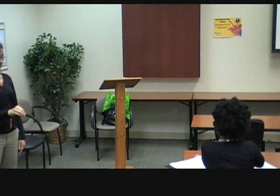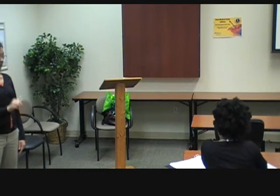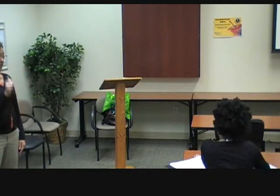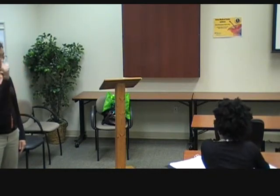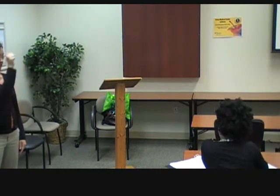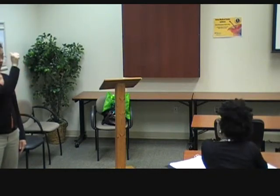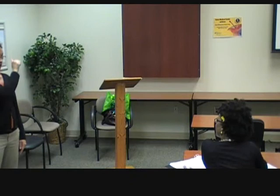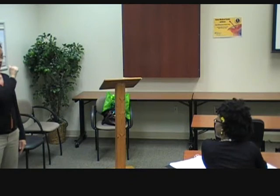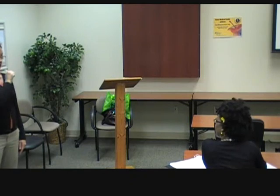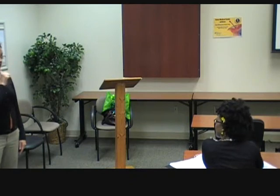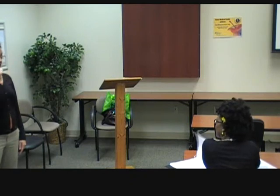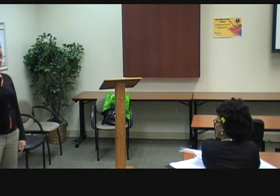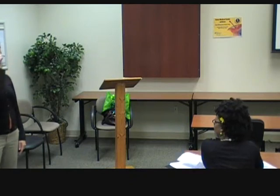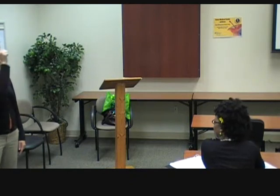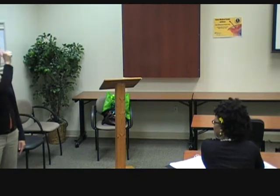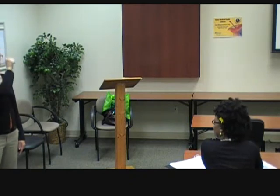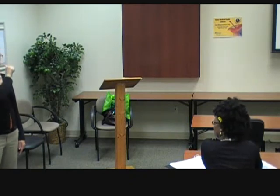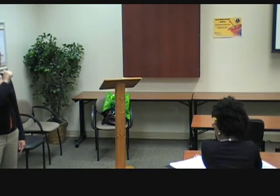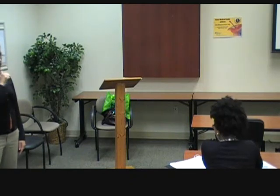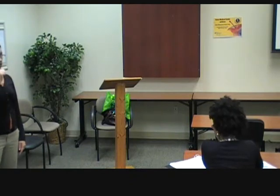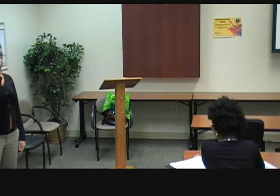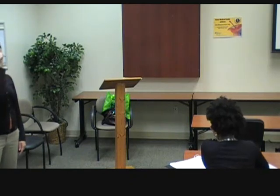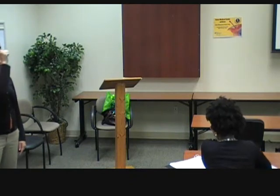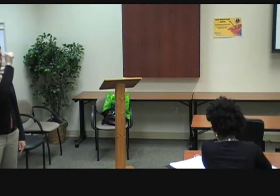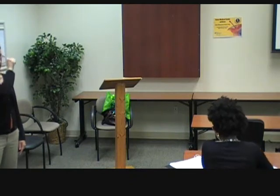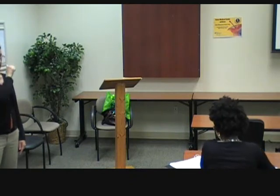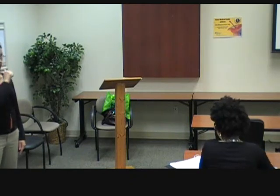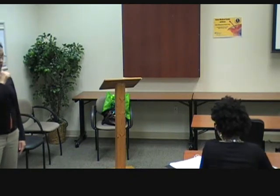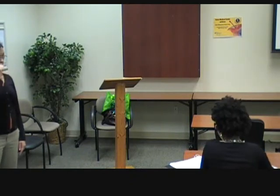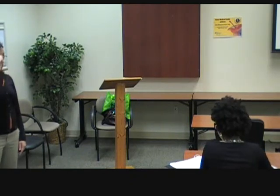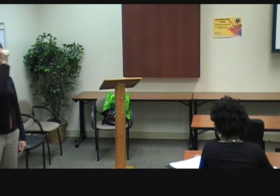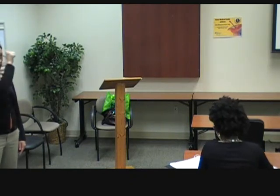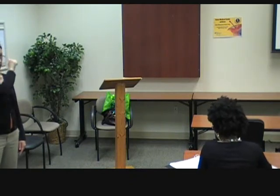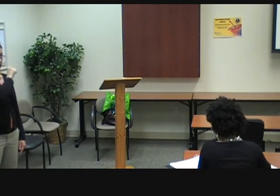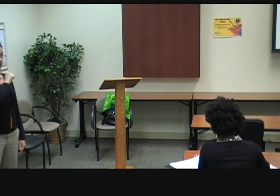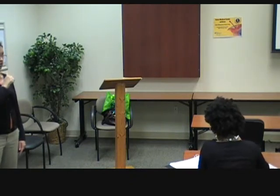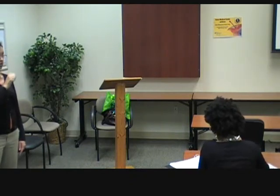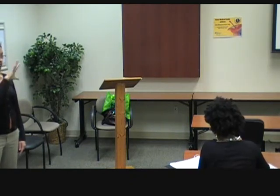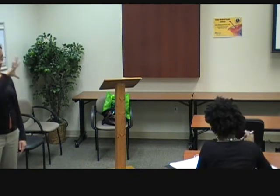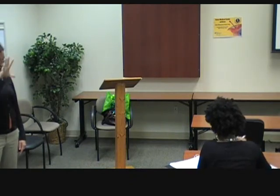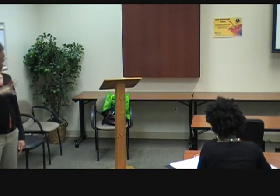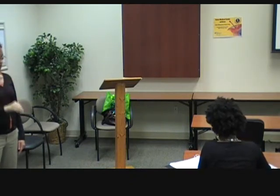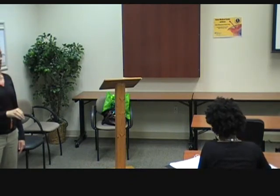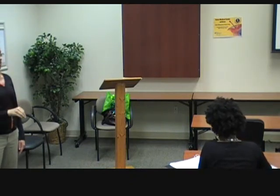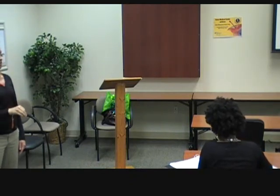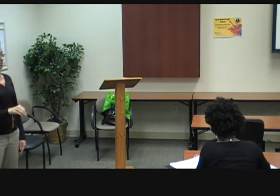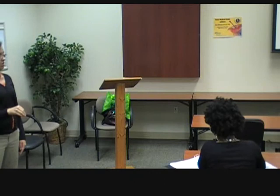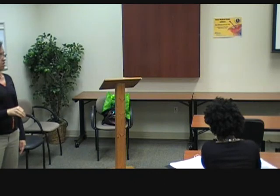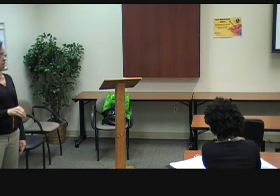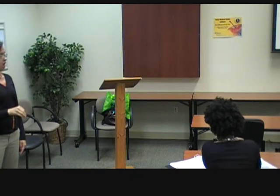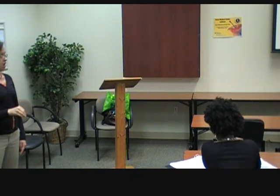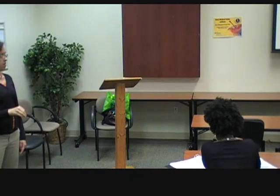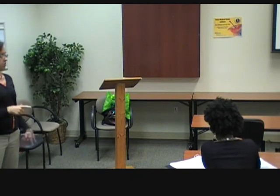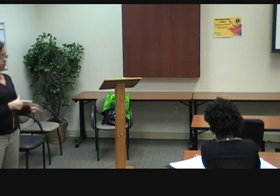I have seen Africa like this, A, and like the beautiful Africa.